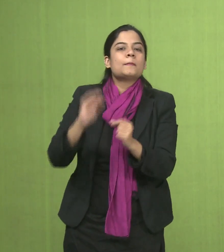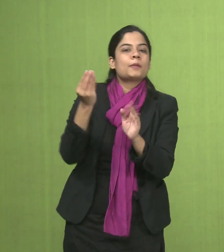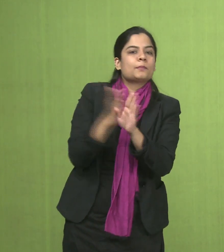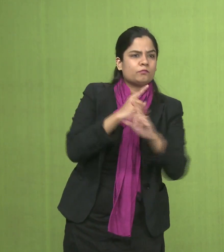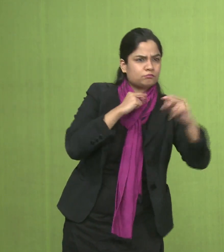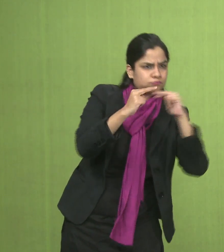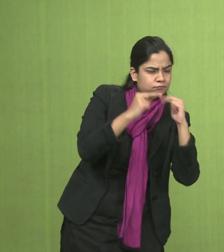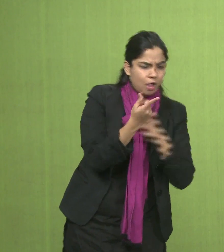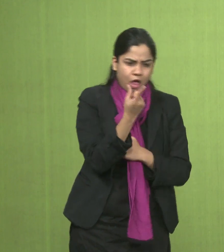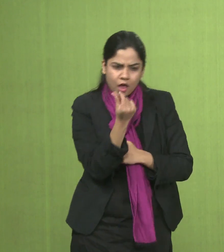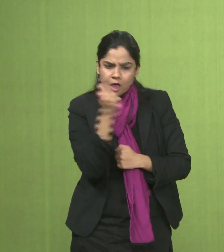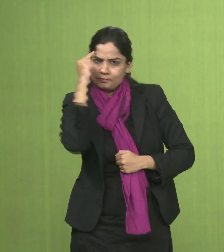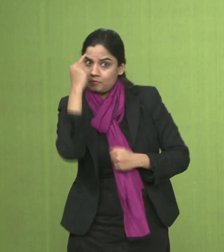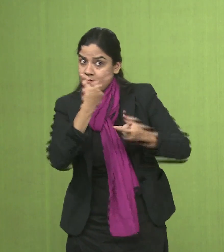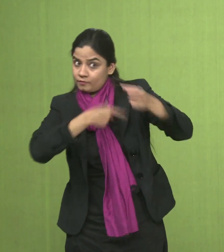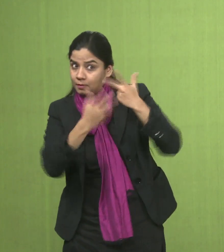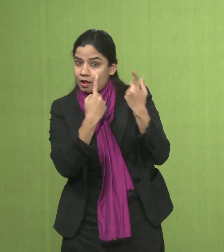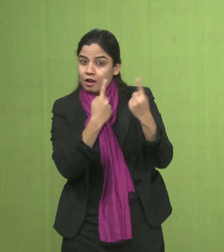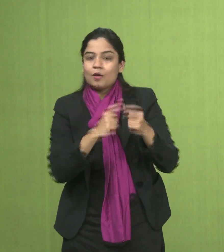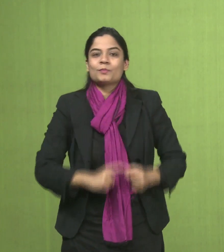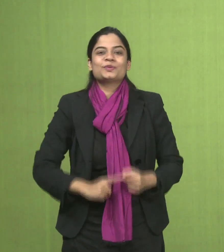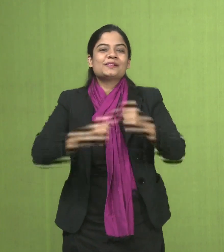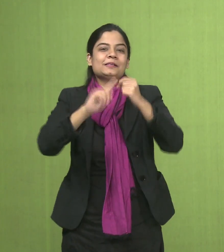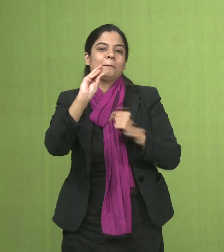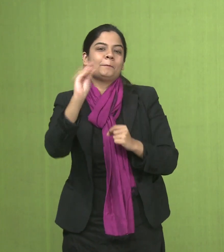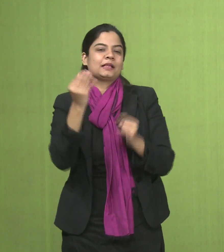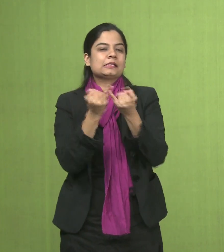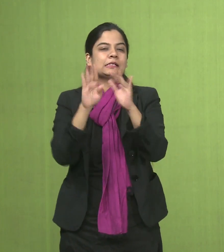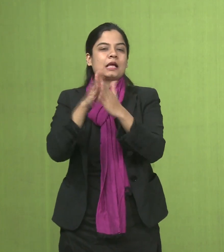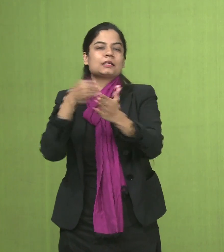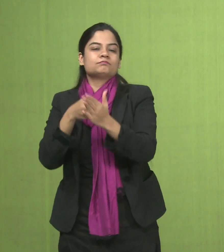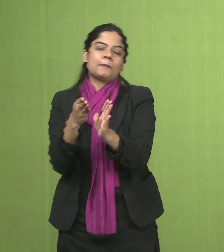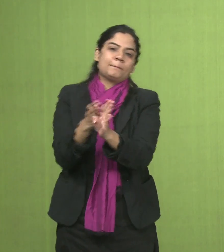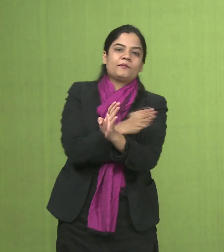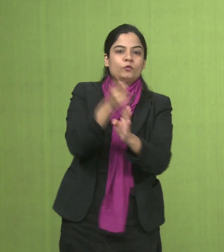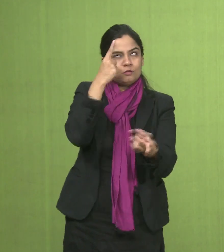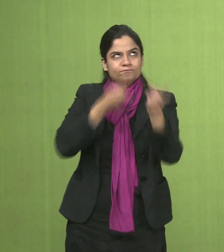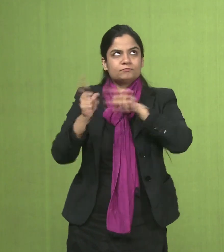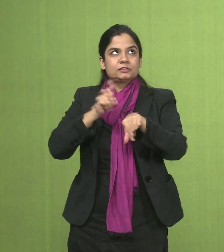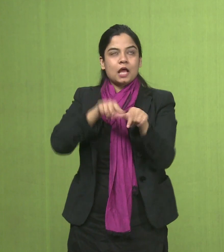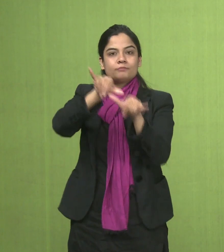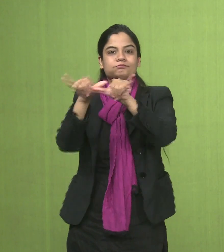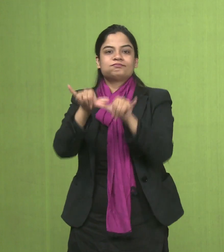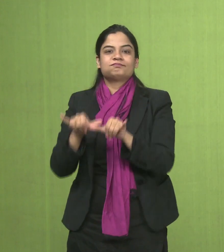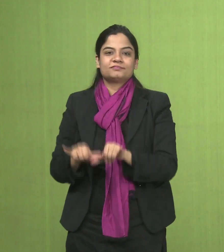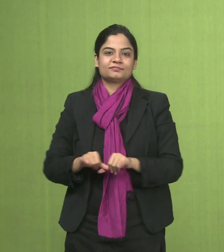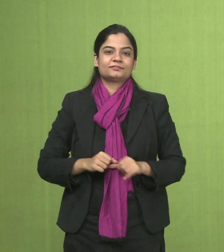we can't even bargain at that time, or we can't even get good quality at that time. So it's good if you go in the